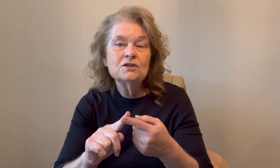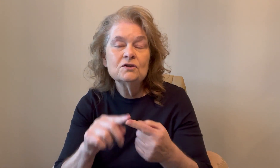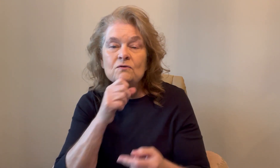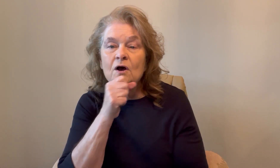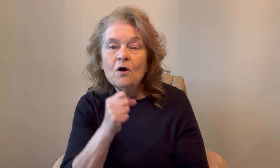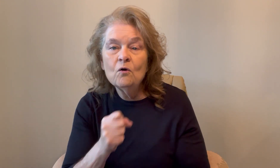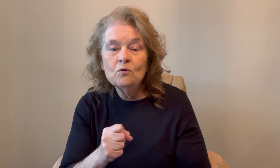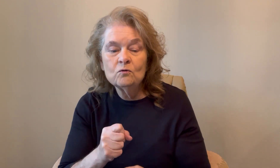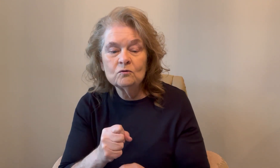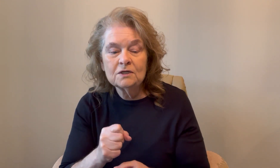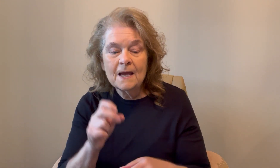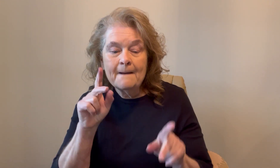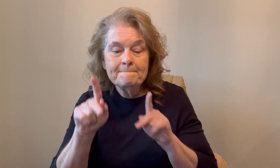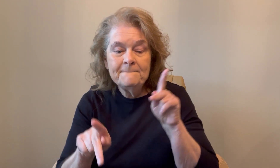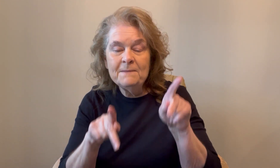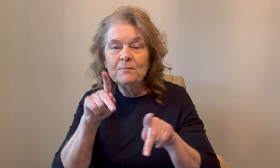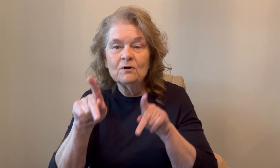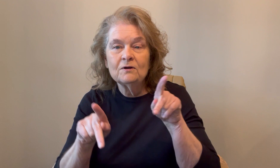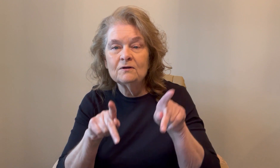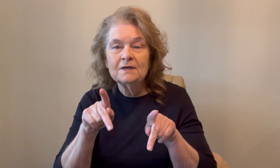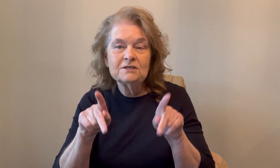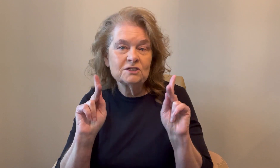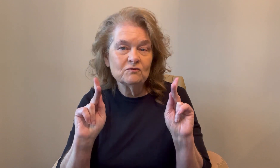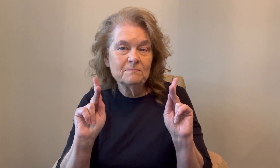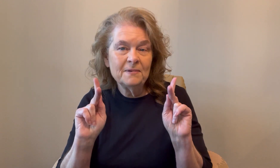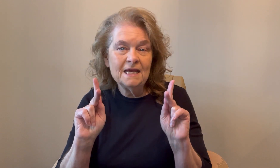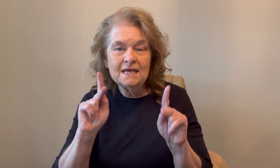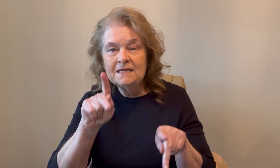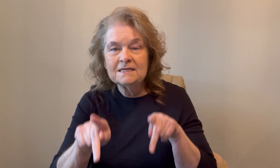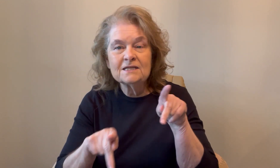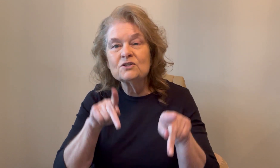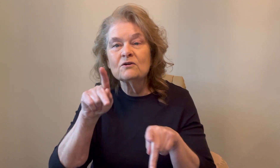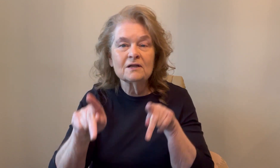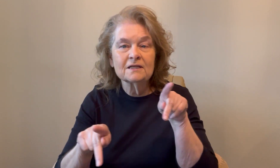to old people. Just doing P's and circling them.